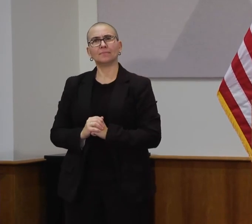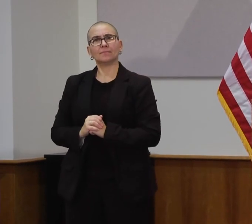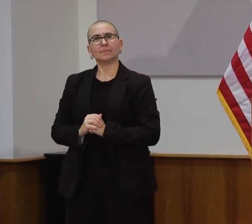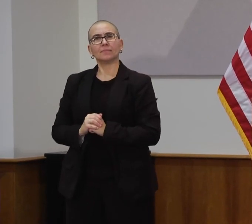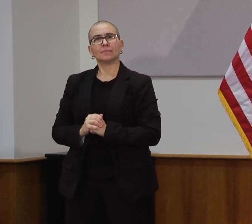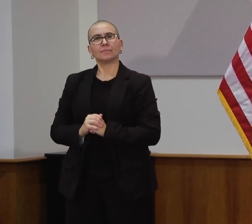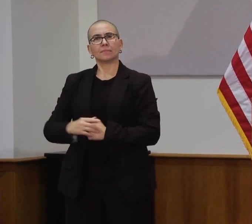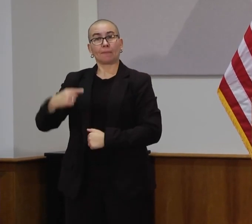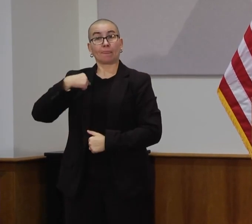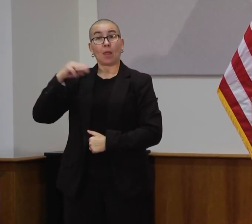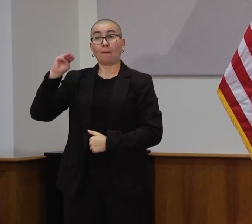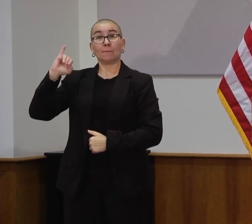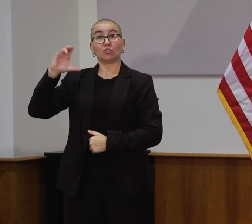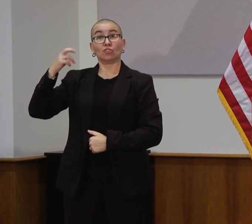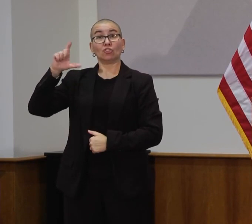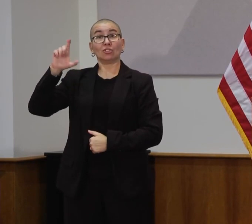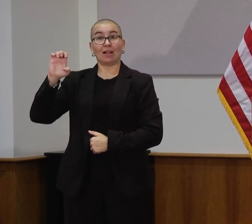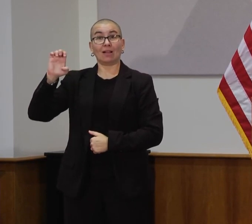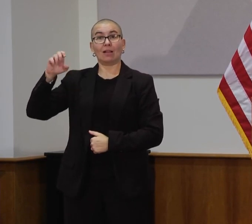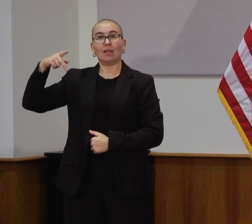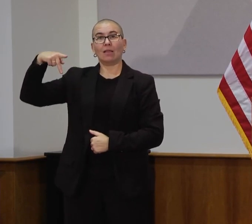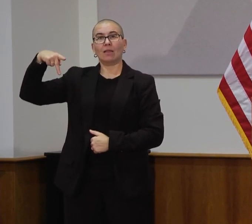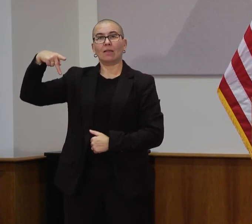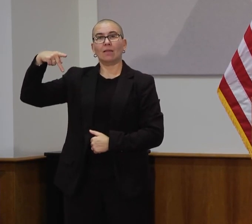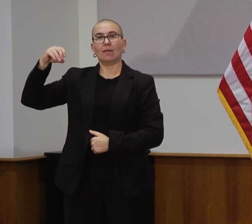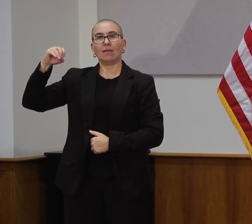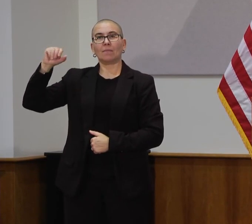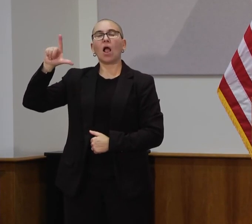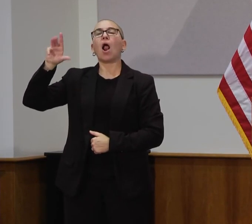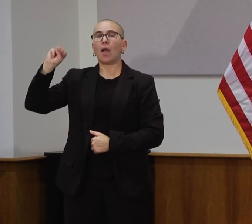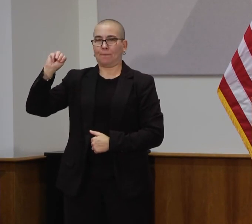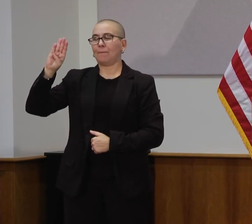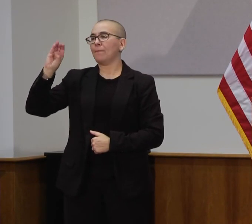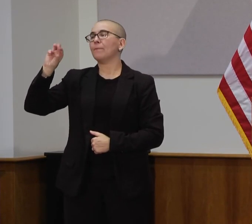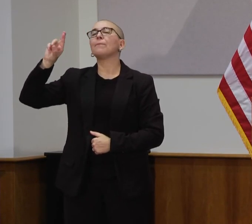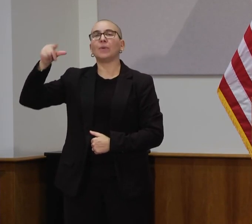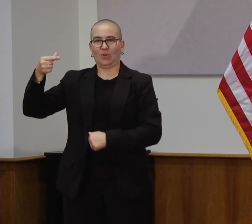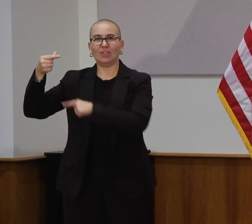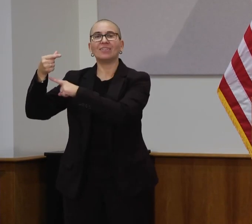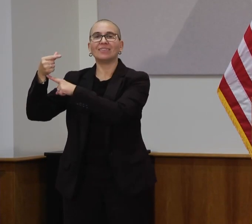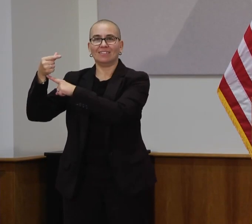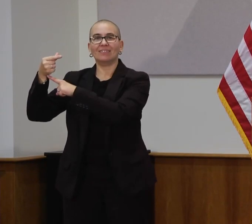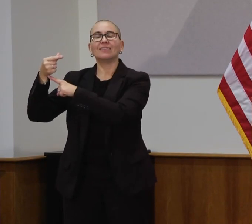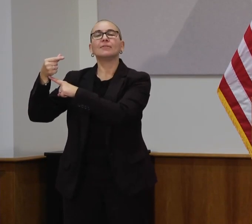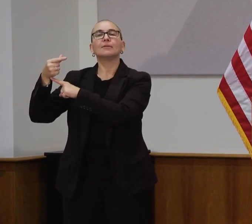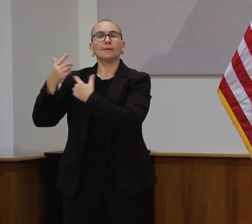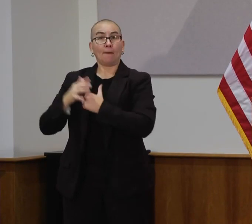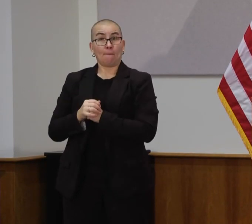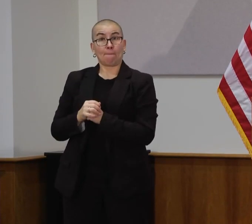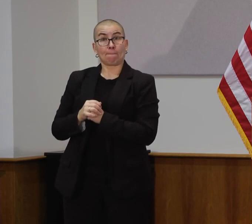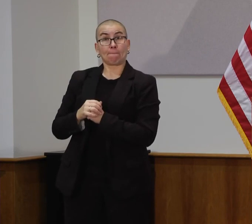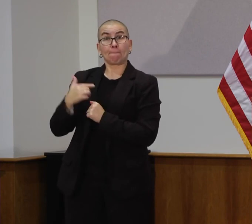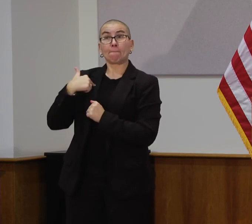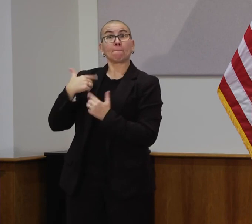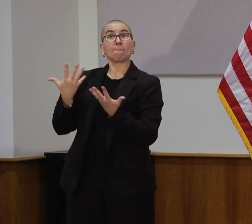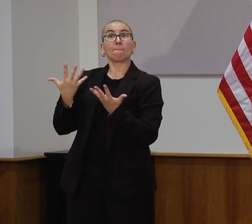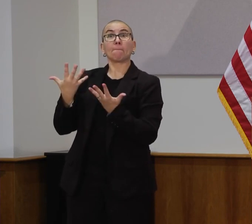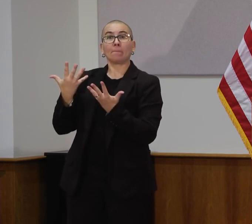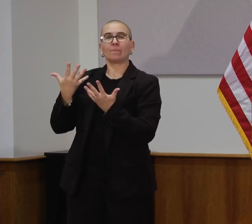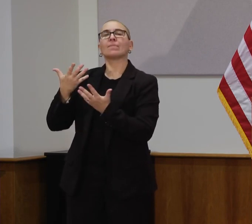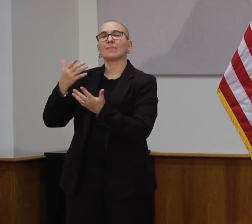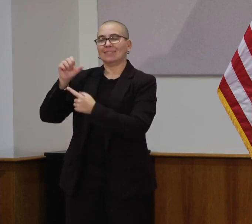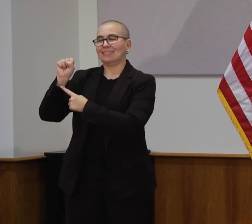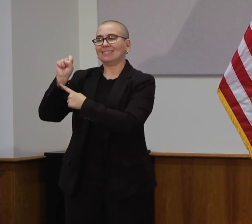I am Michelle Palmborg. I'm an assistant professor of nursing in the Henrietta Schmoll School of Health at St.